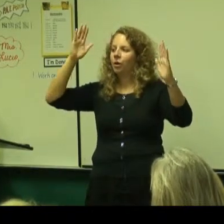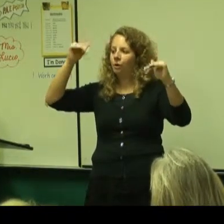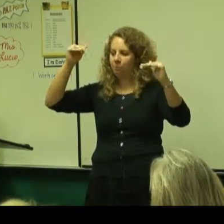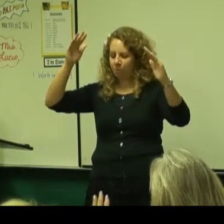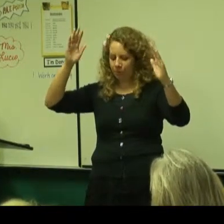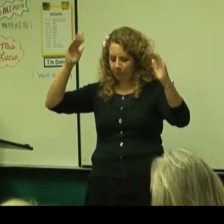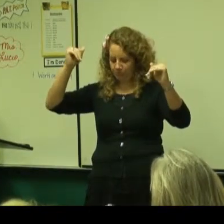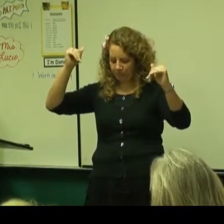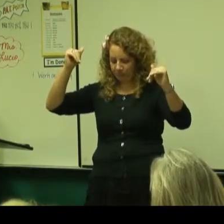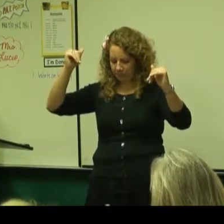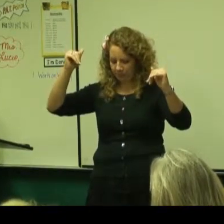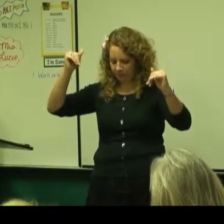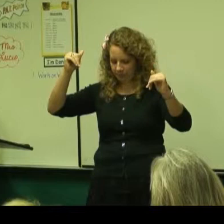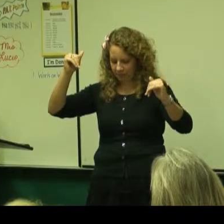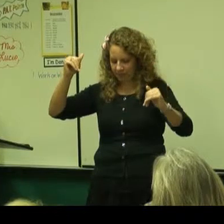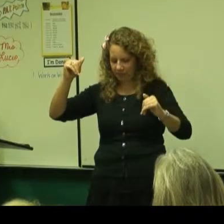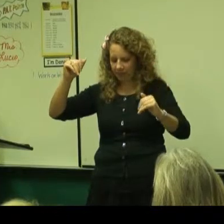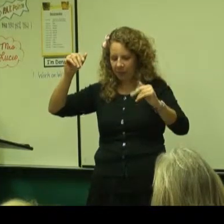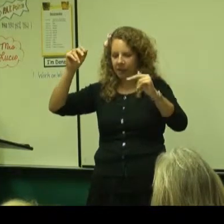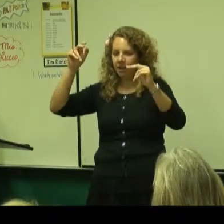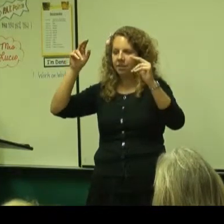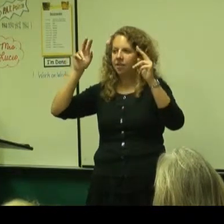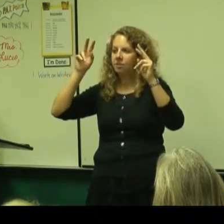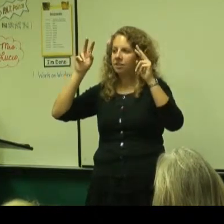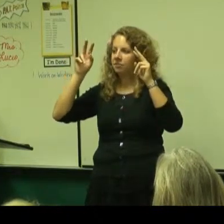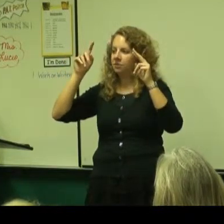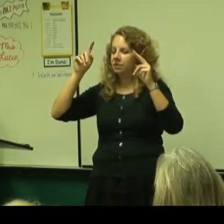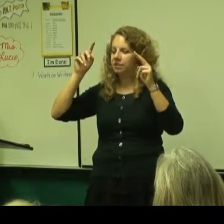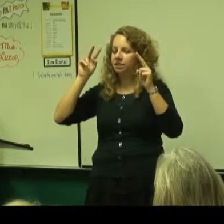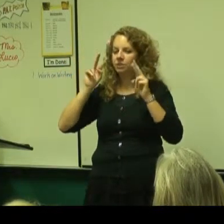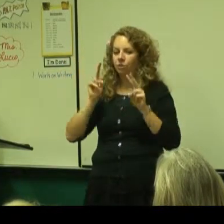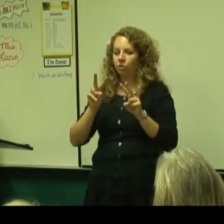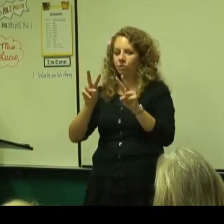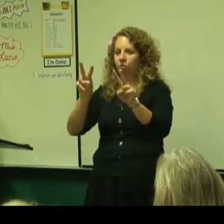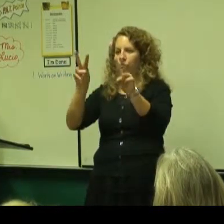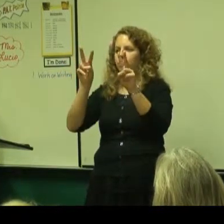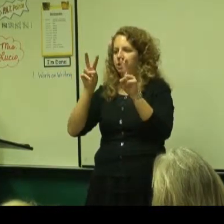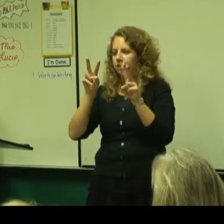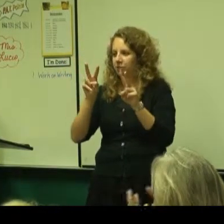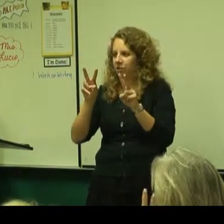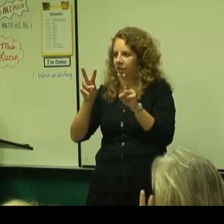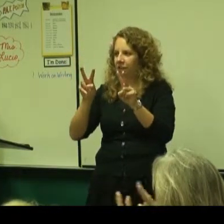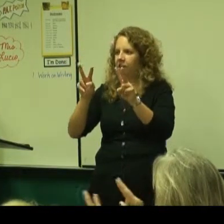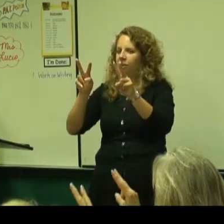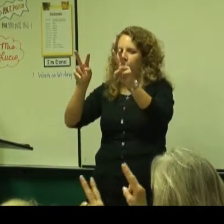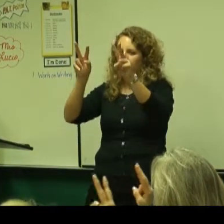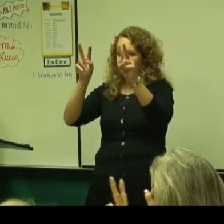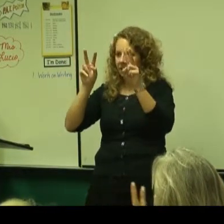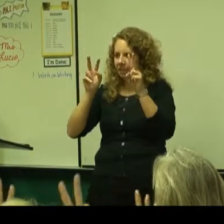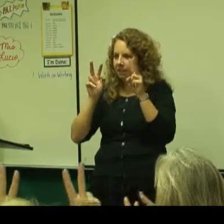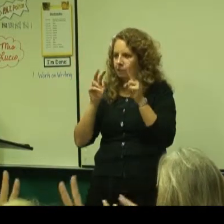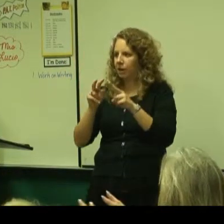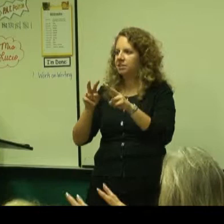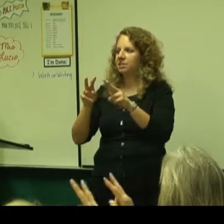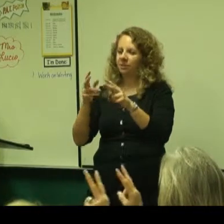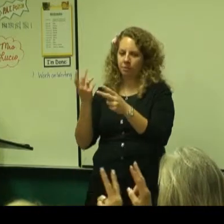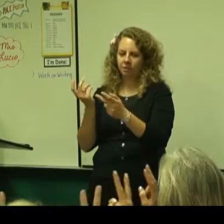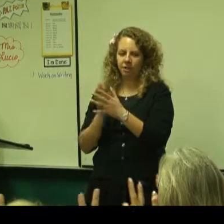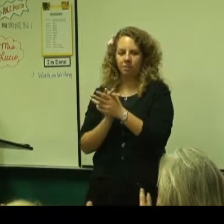Hope. Okay? And the other sign for this is look forward to. Like an expectant. Like we talked about